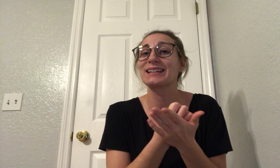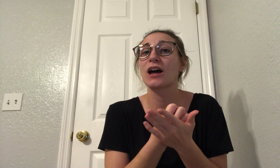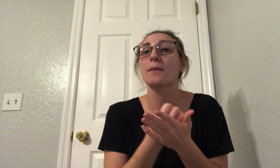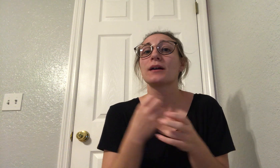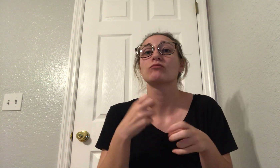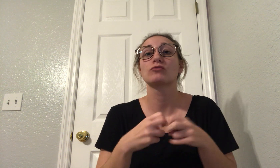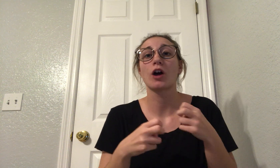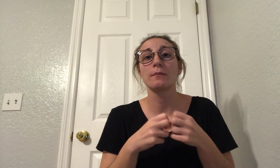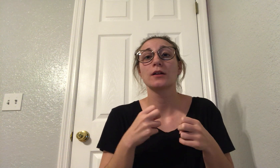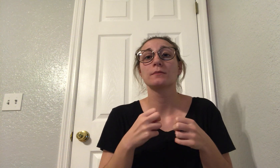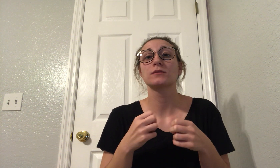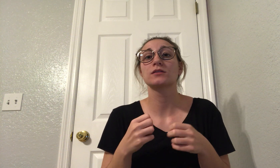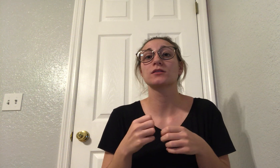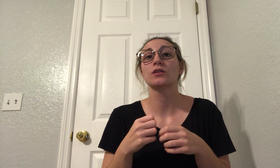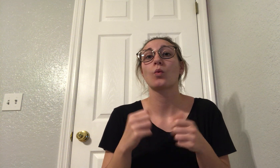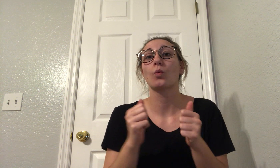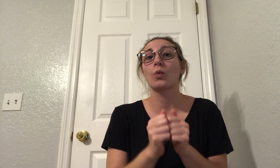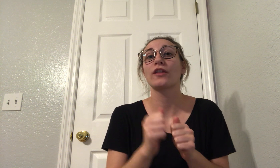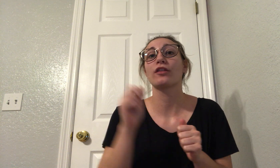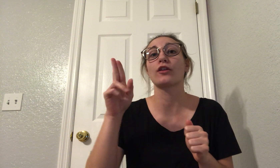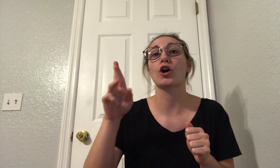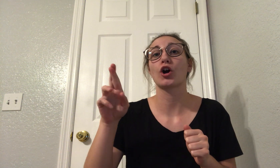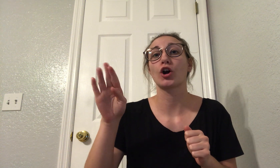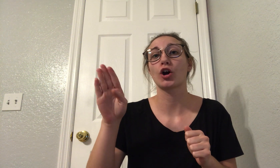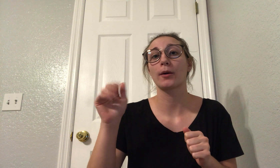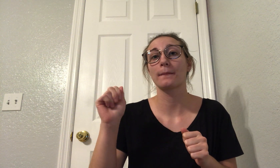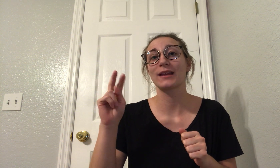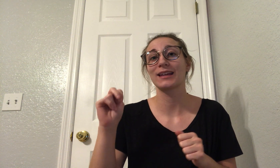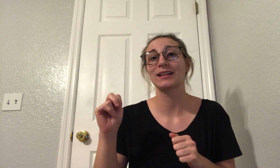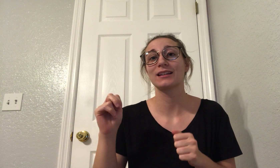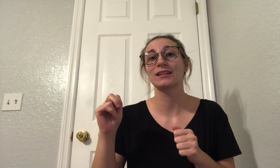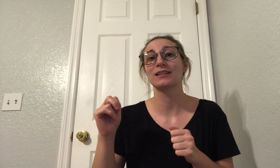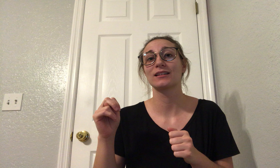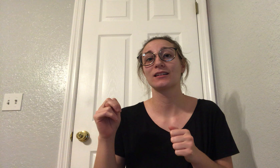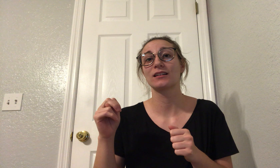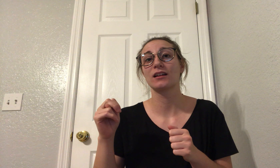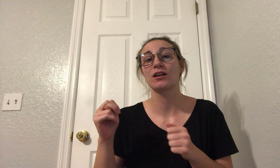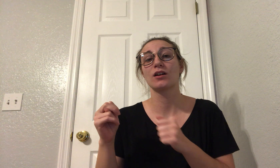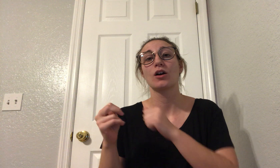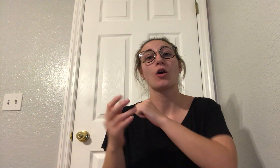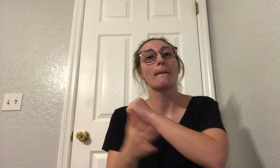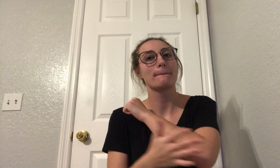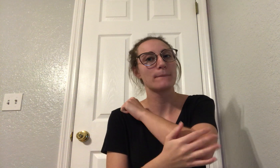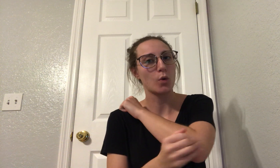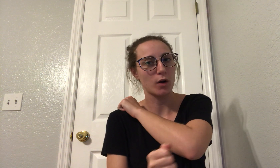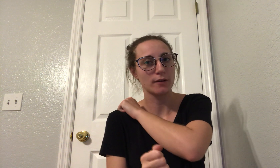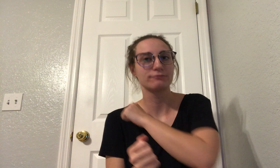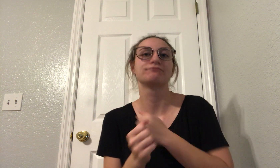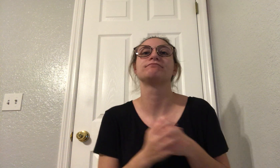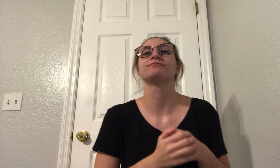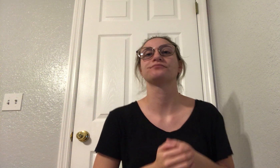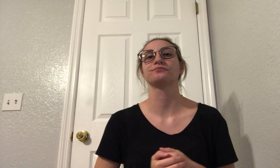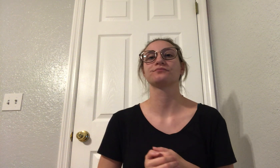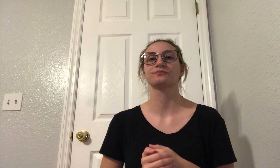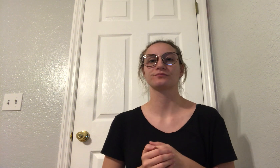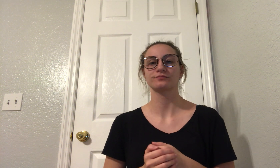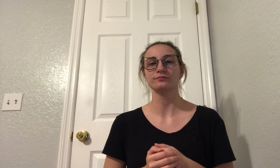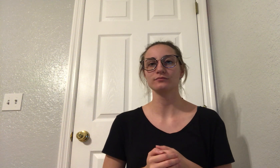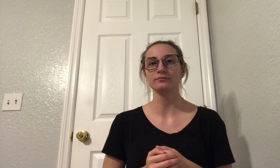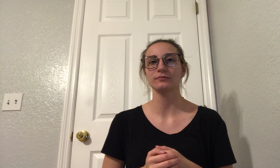poor. And this was new research from 2 MIT economists just in January of 2020. And the research took place